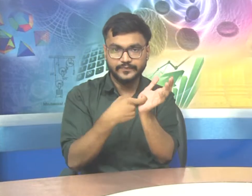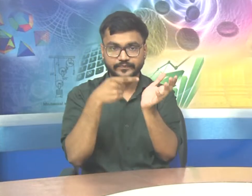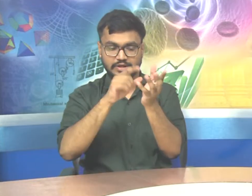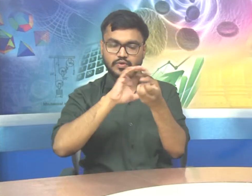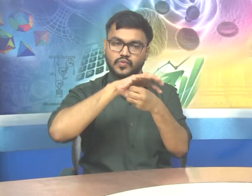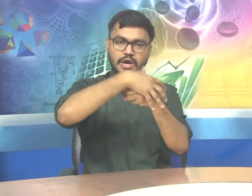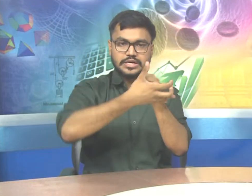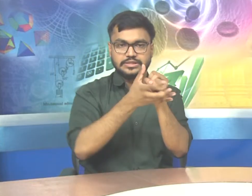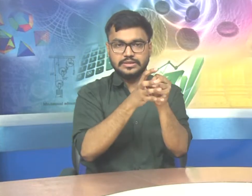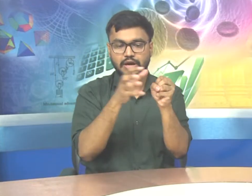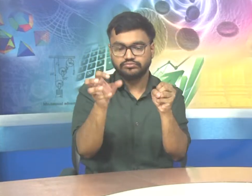And this is